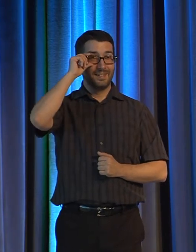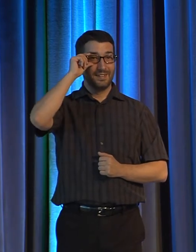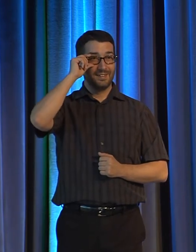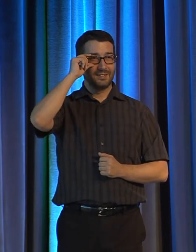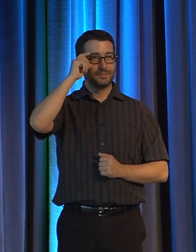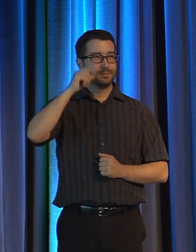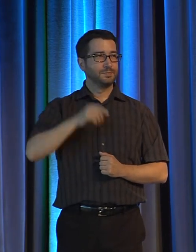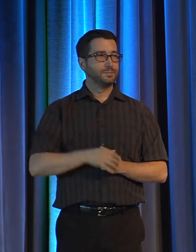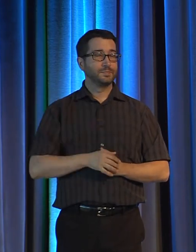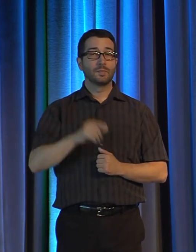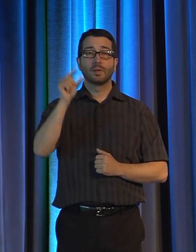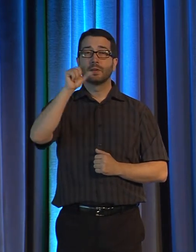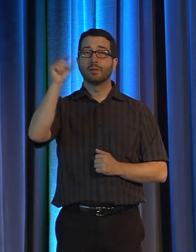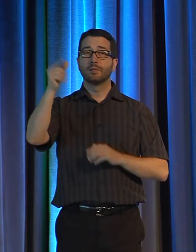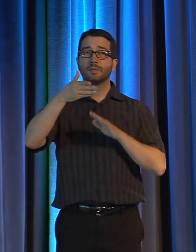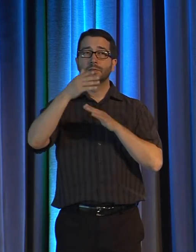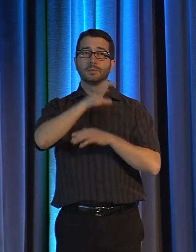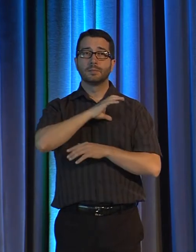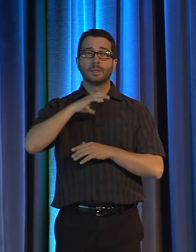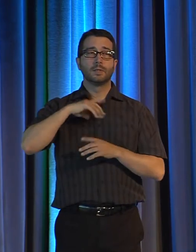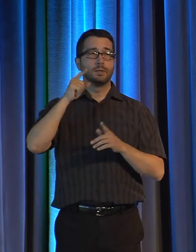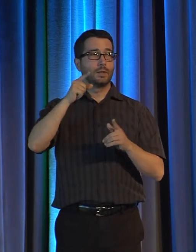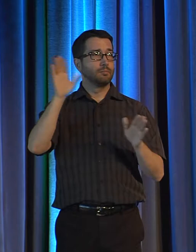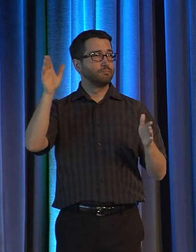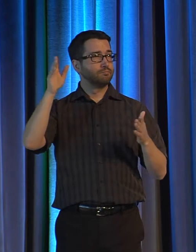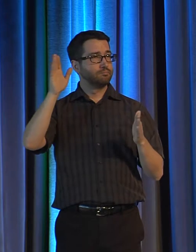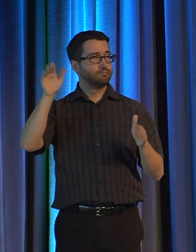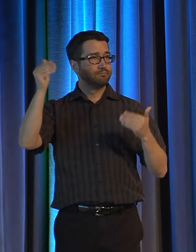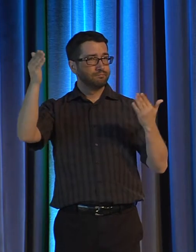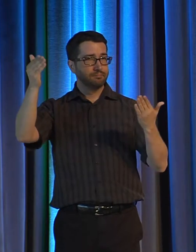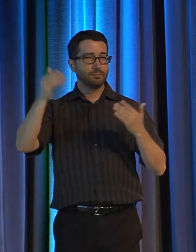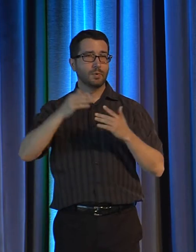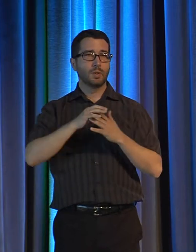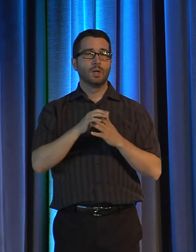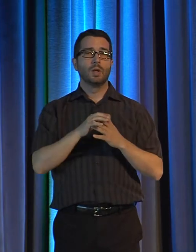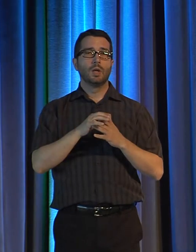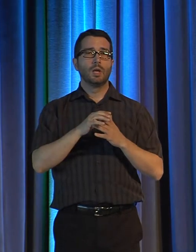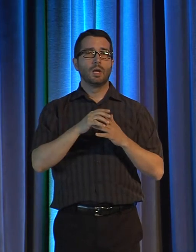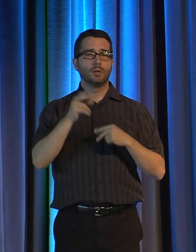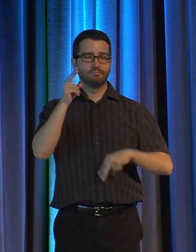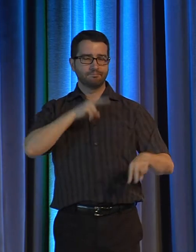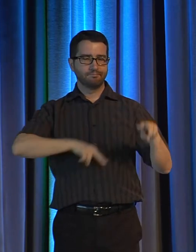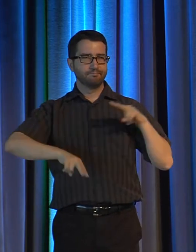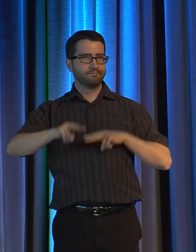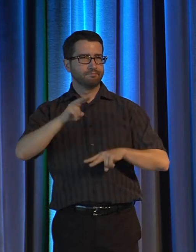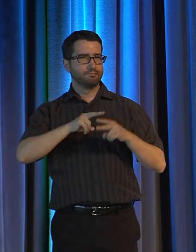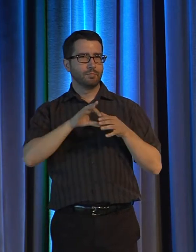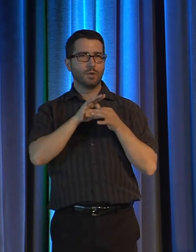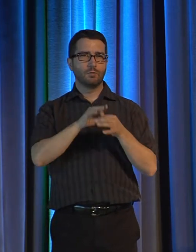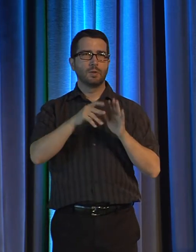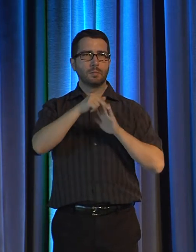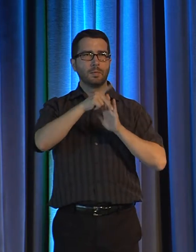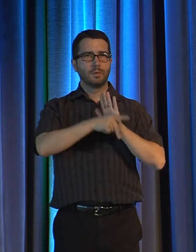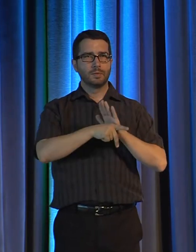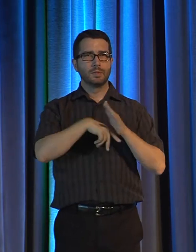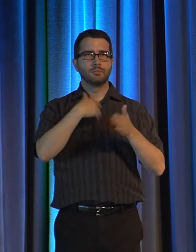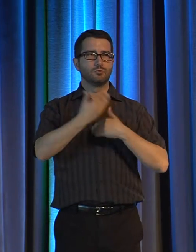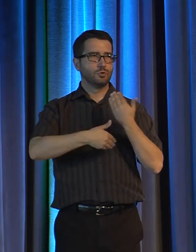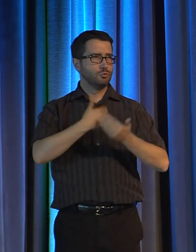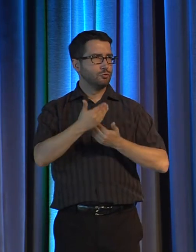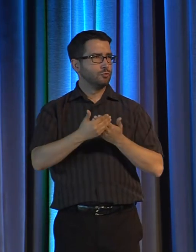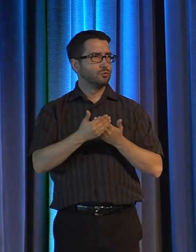Governance Committee. The Governance Committee makes recommendations and provides oversight in the area of governance policy and